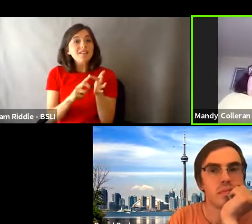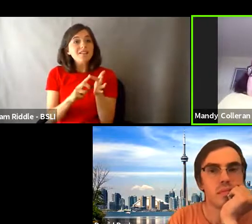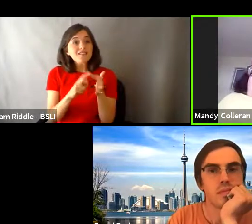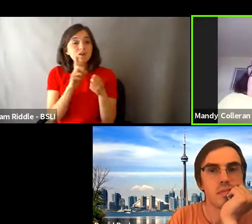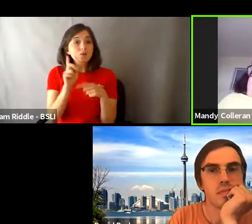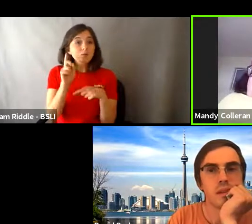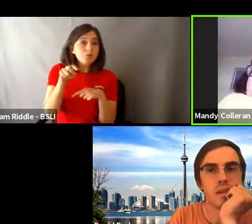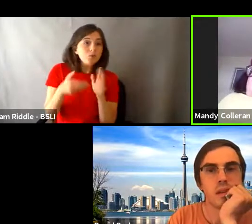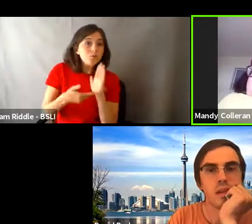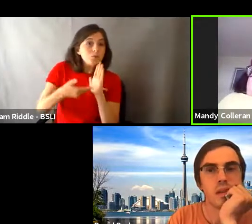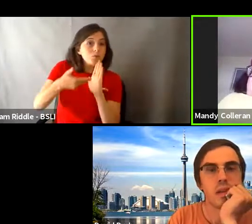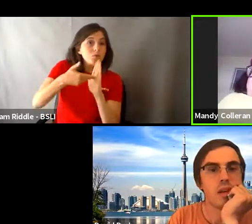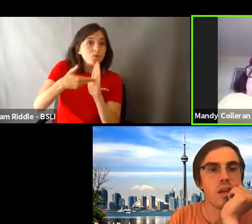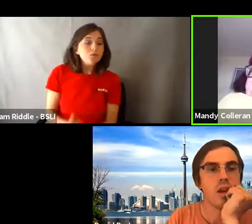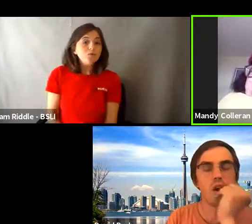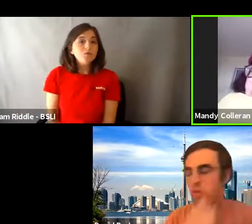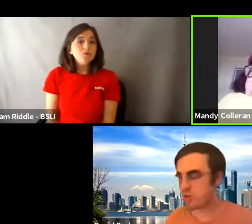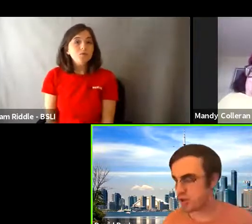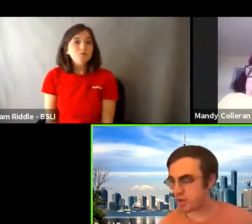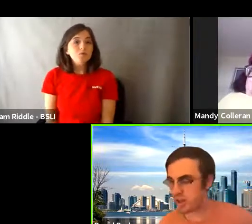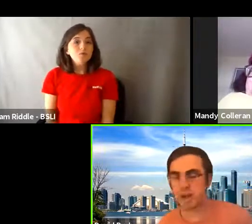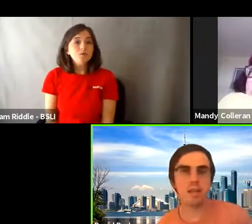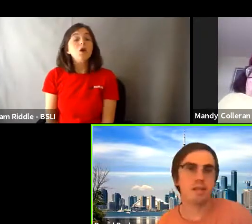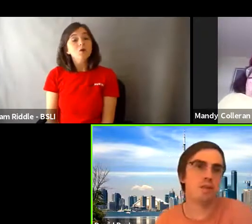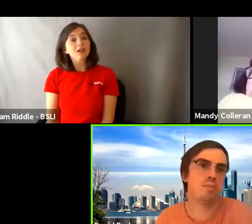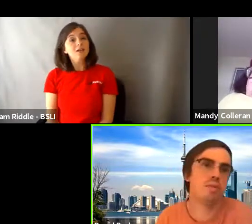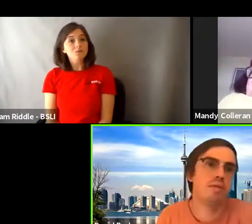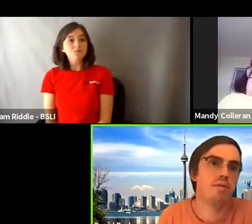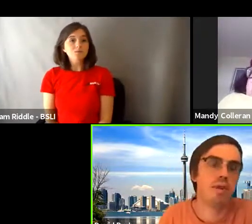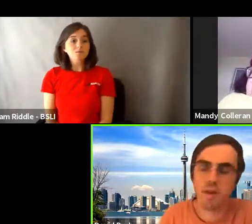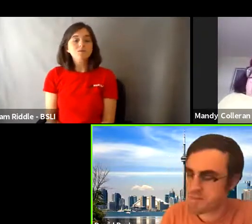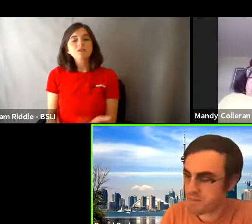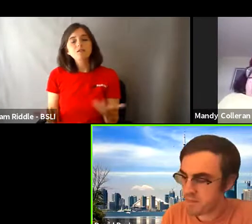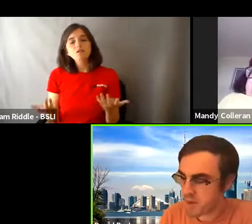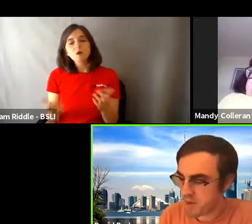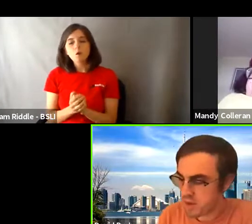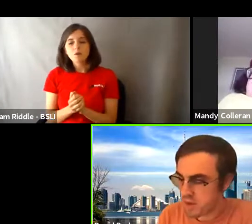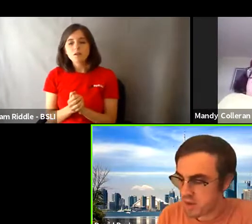comments? David? Oh, sure. Yeah. In terms of,